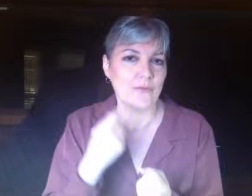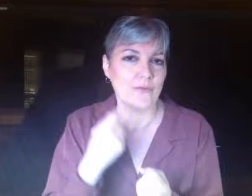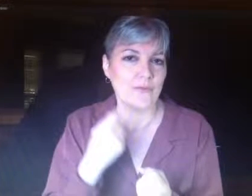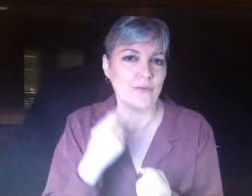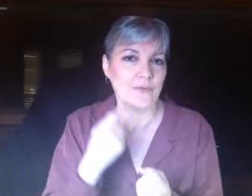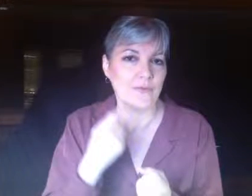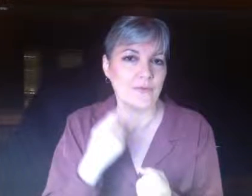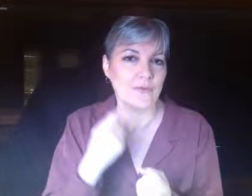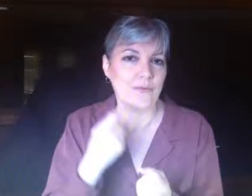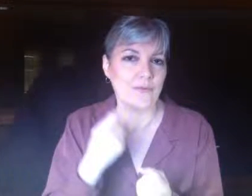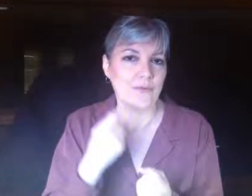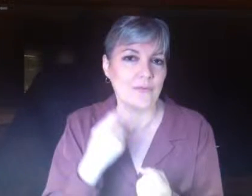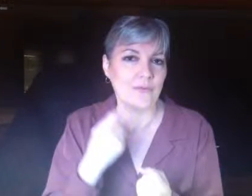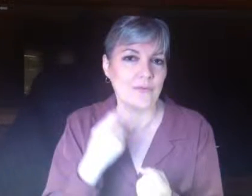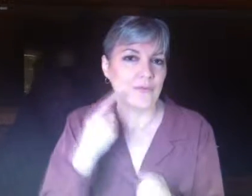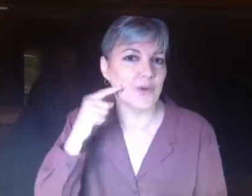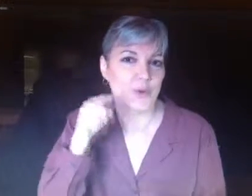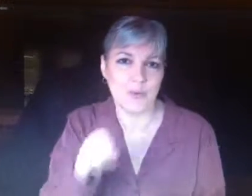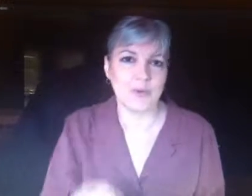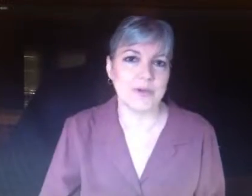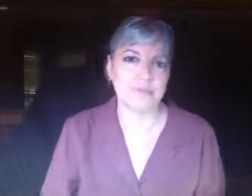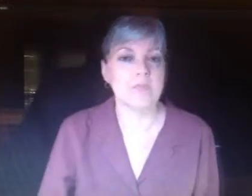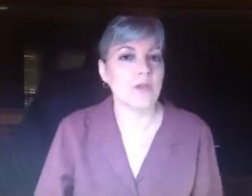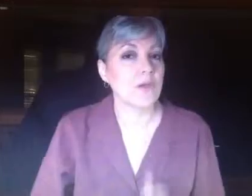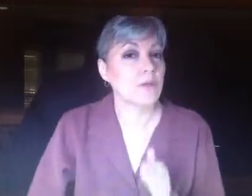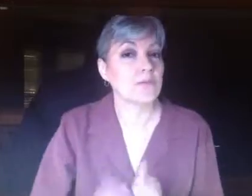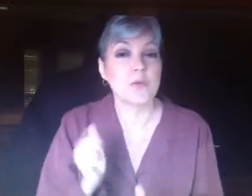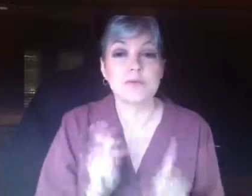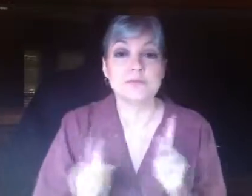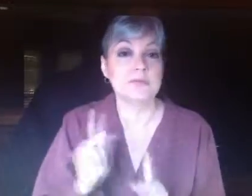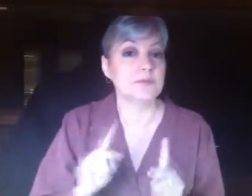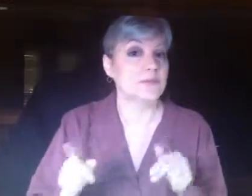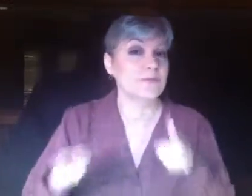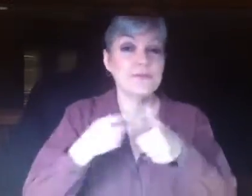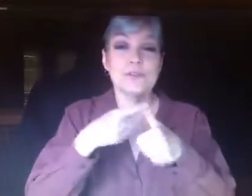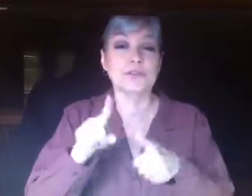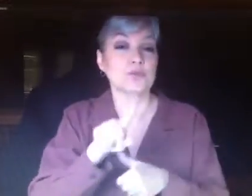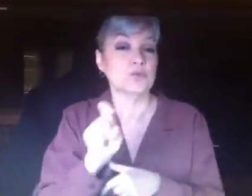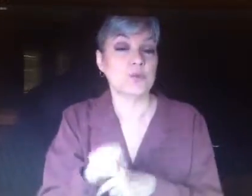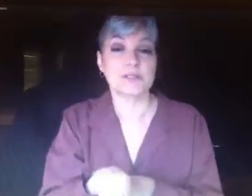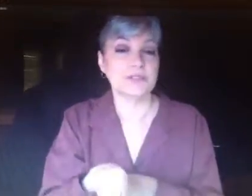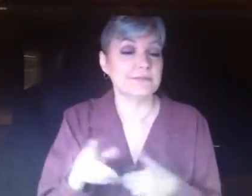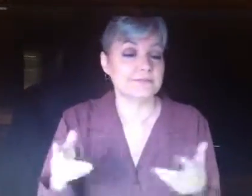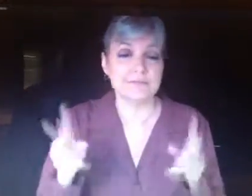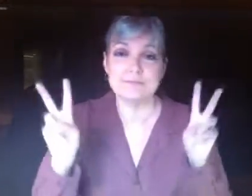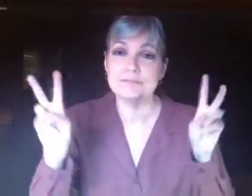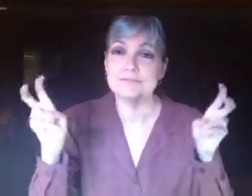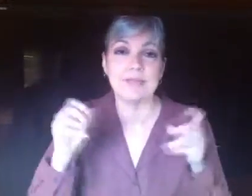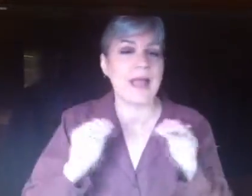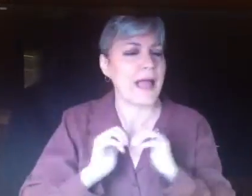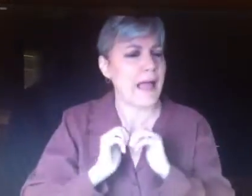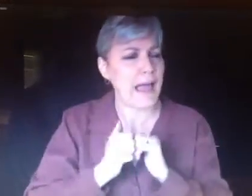and support you when you're dealing with your pet loss. The first question most people